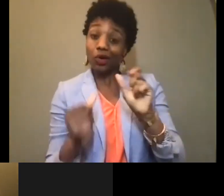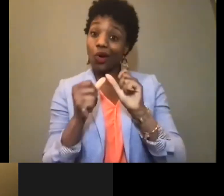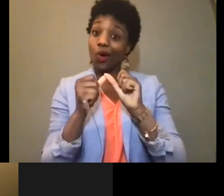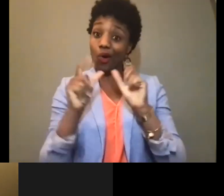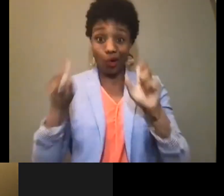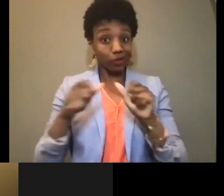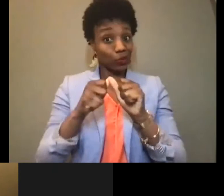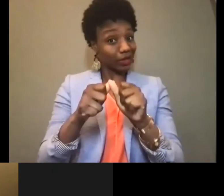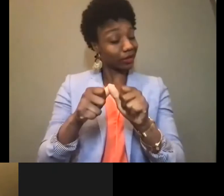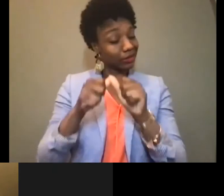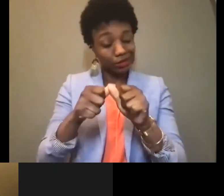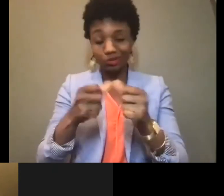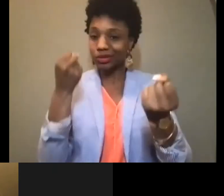support the mission in his honor.